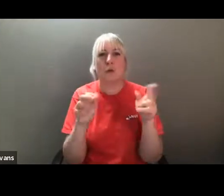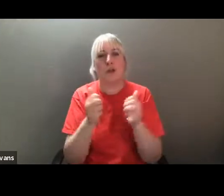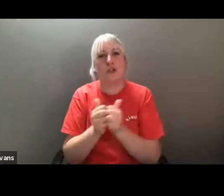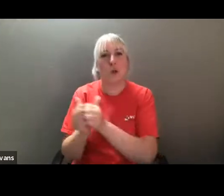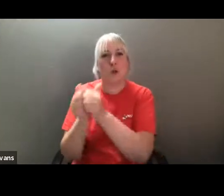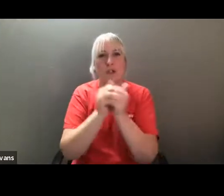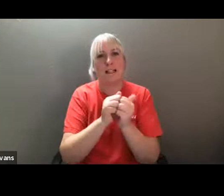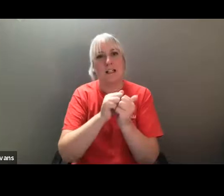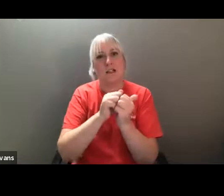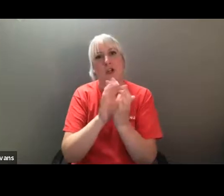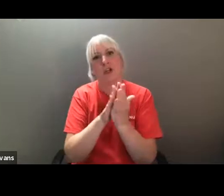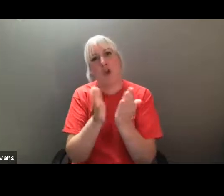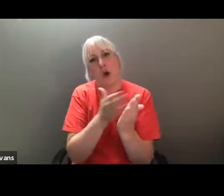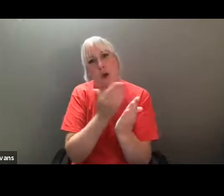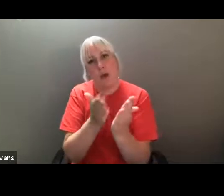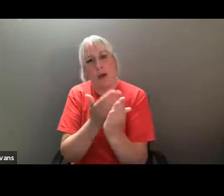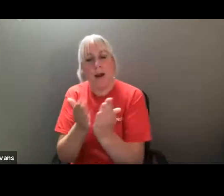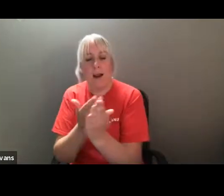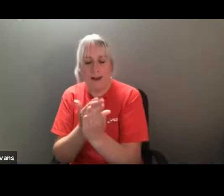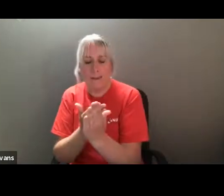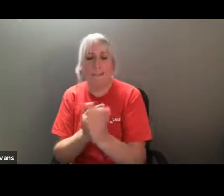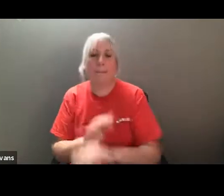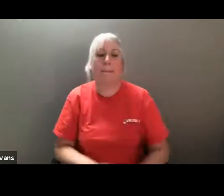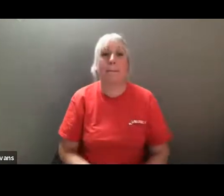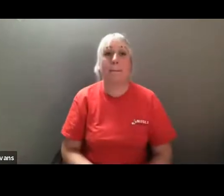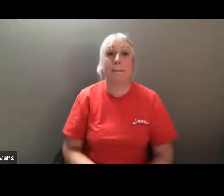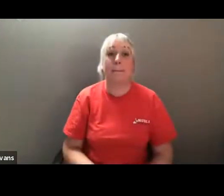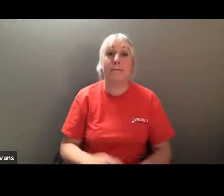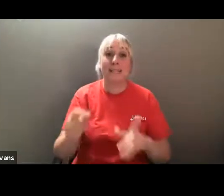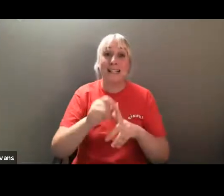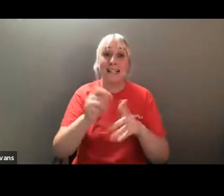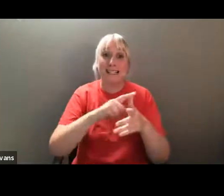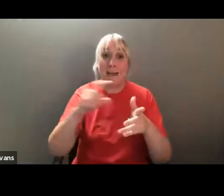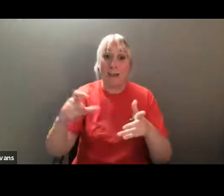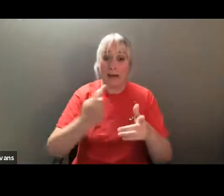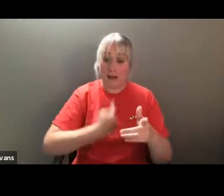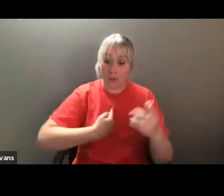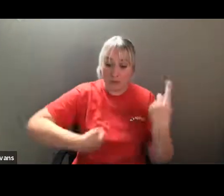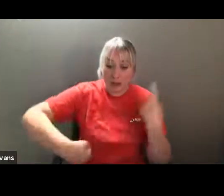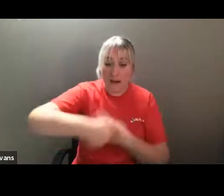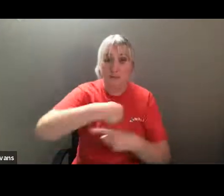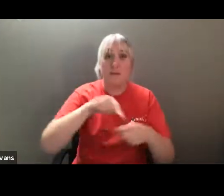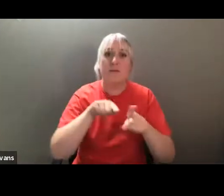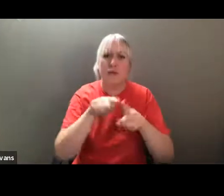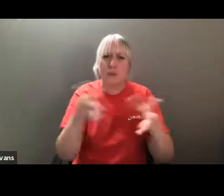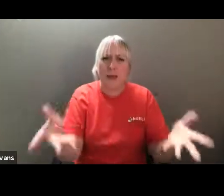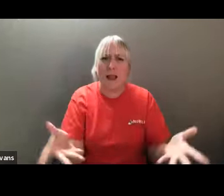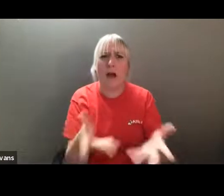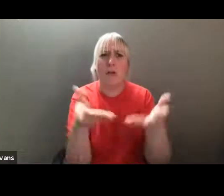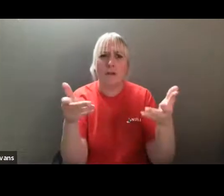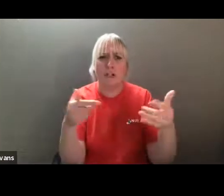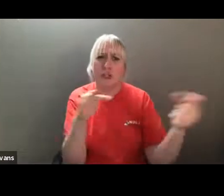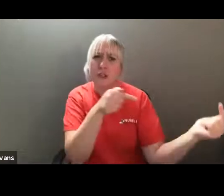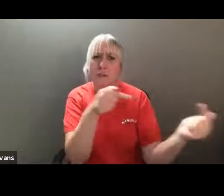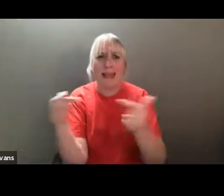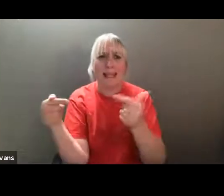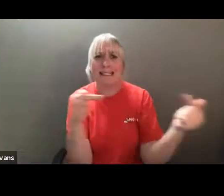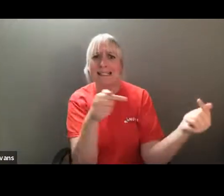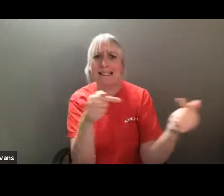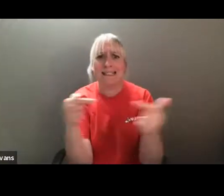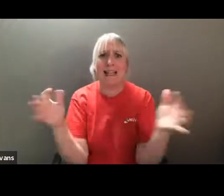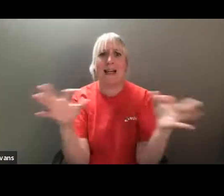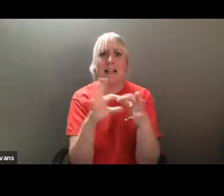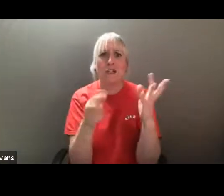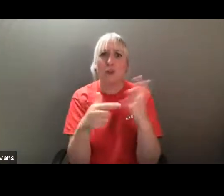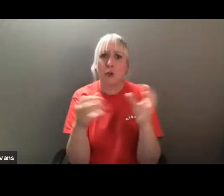of the meeting. DPAC members have, however, consistently encouraged a debate on this subject, and they are absolutely right to